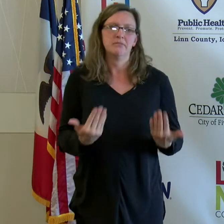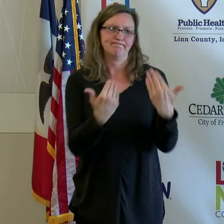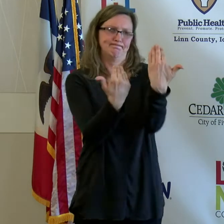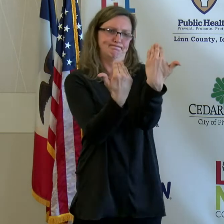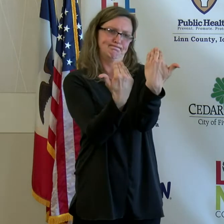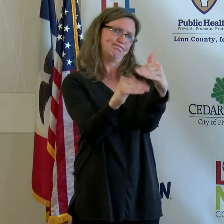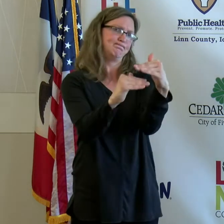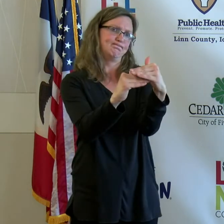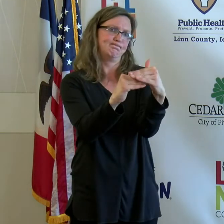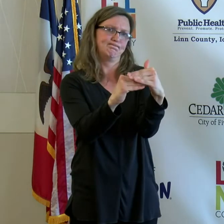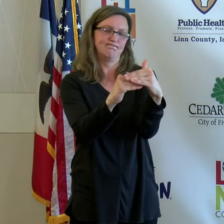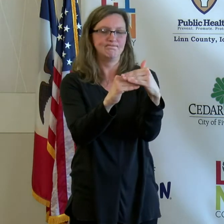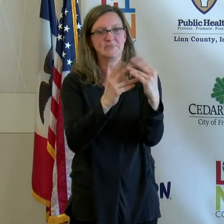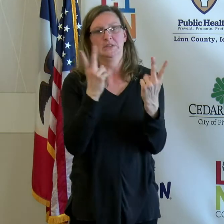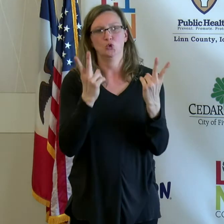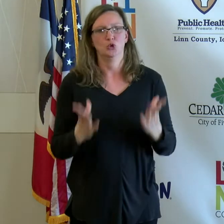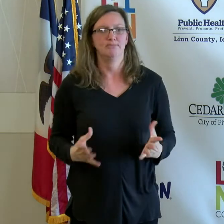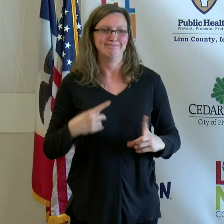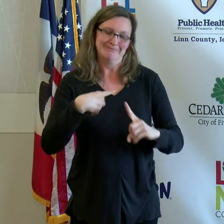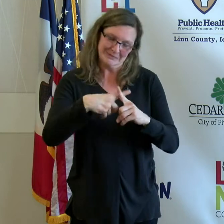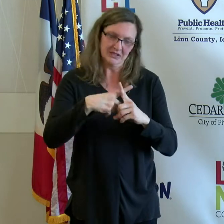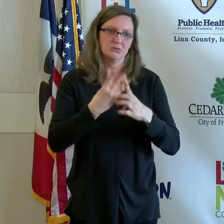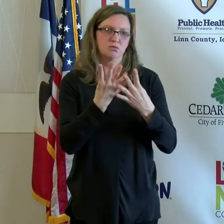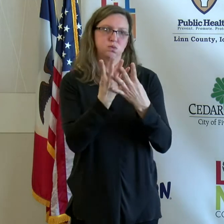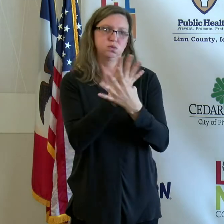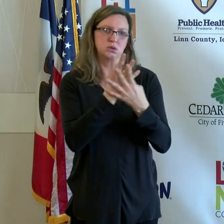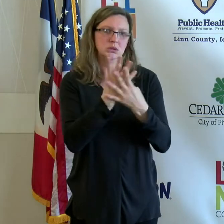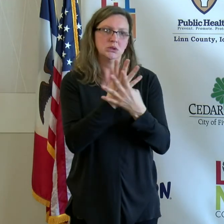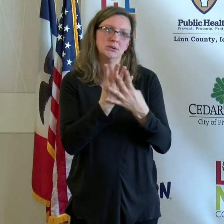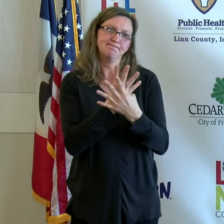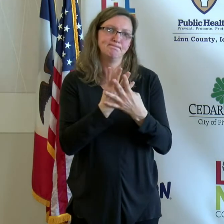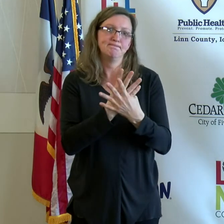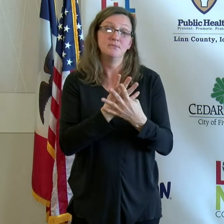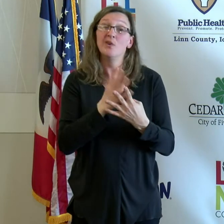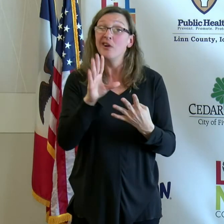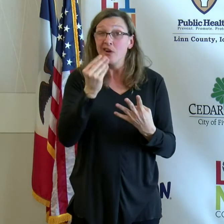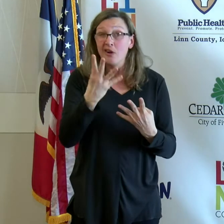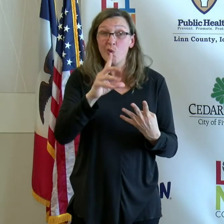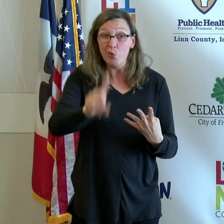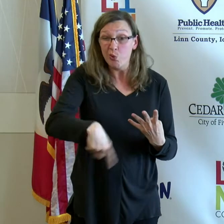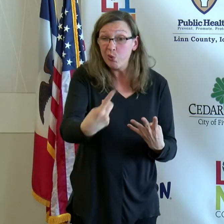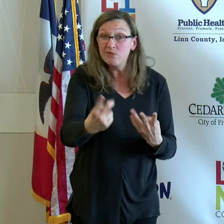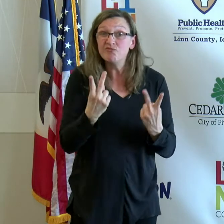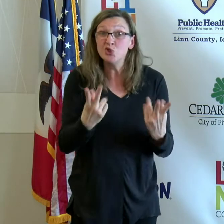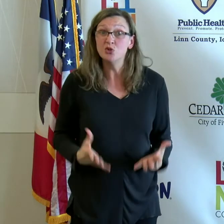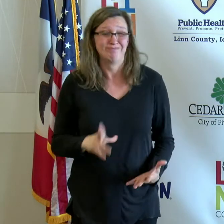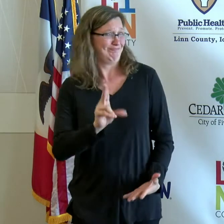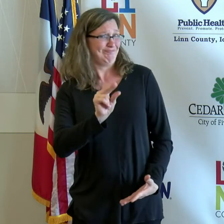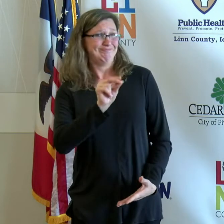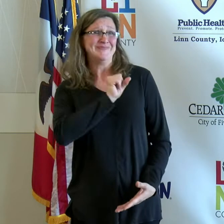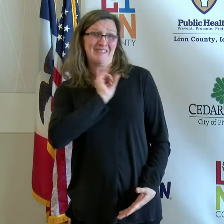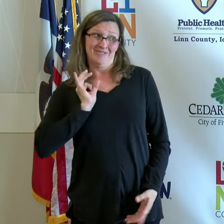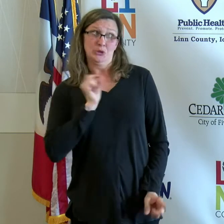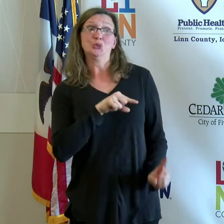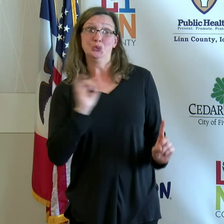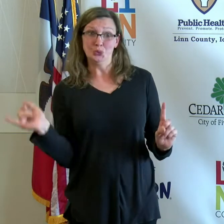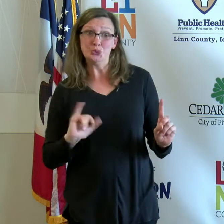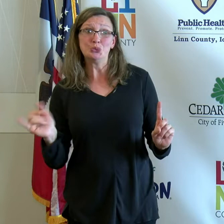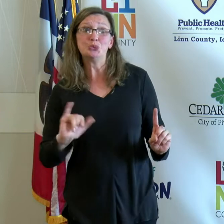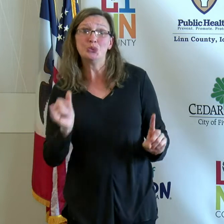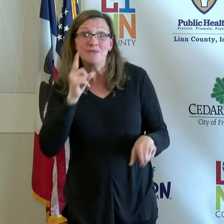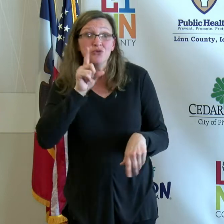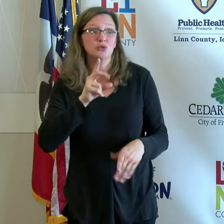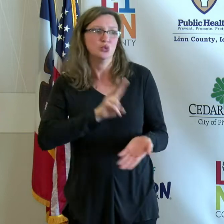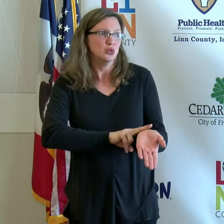work shift, as well as we've postponed elective surgeries starting March 17th, and those will be postponed till